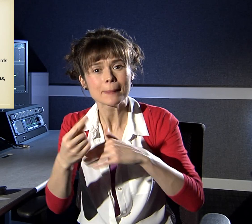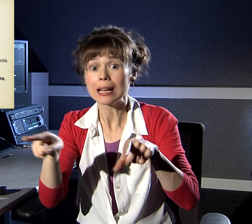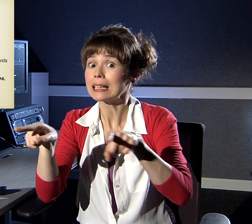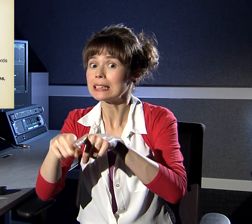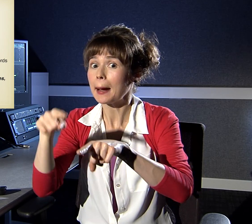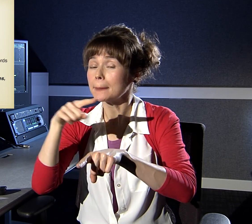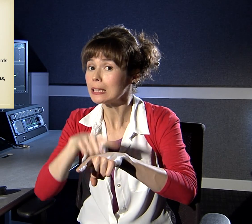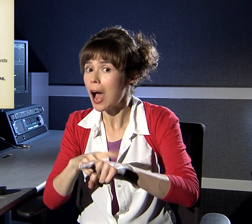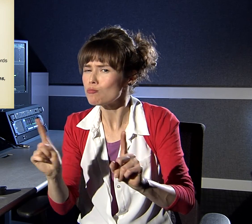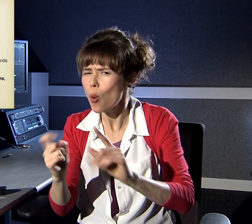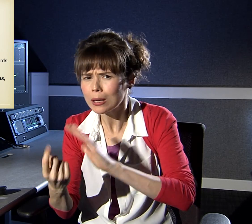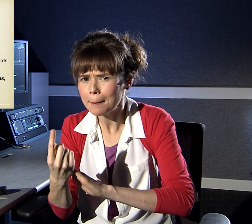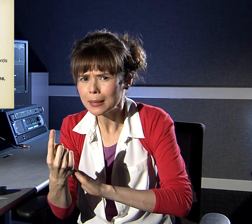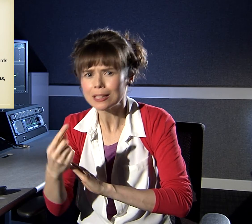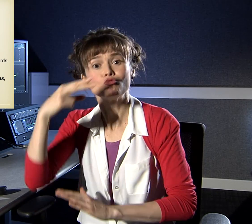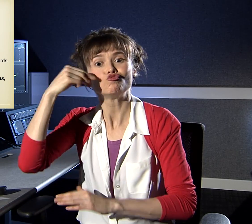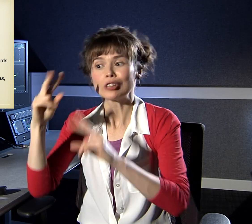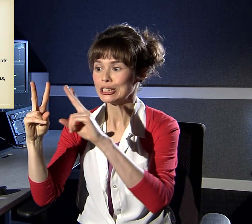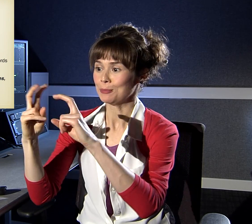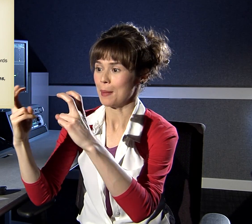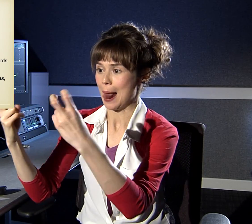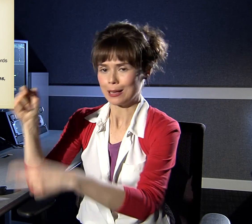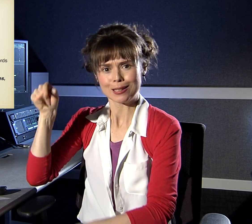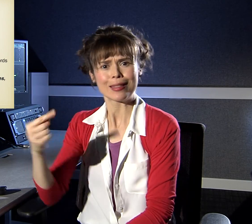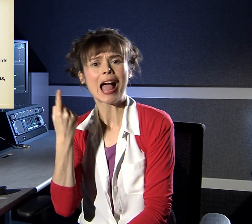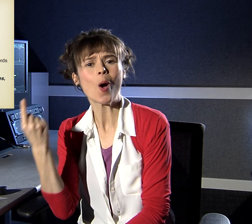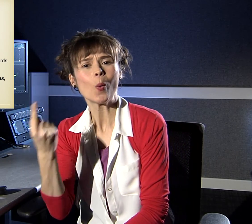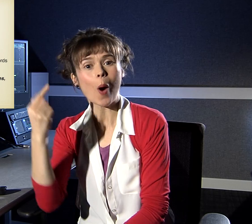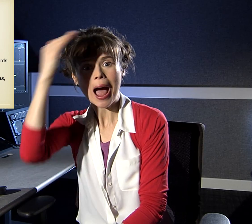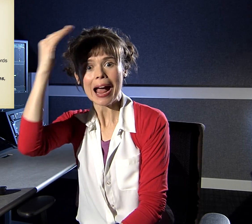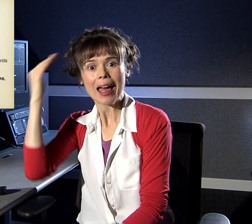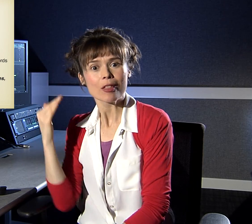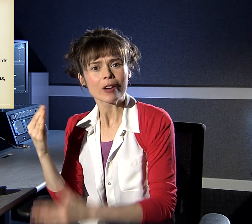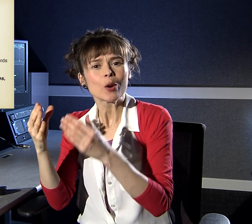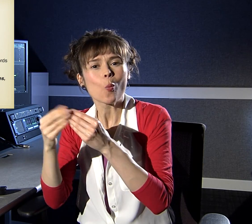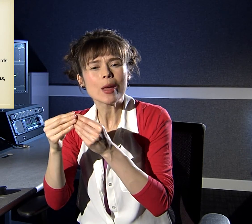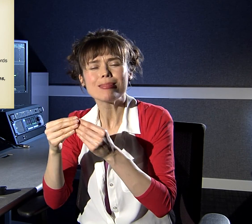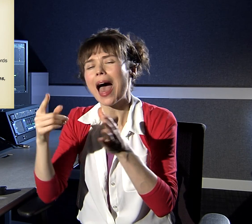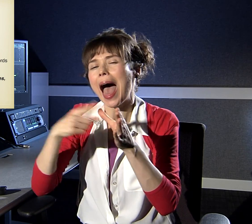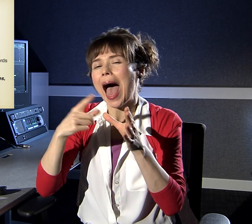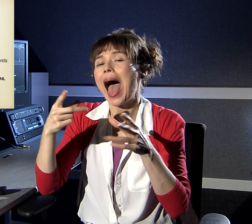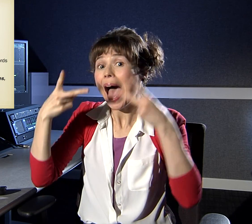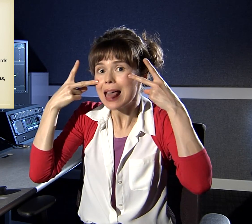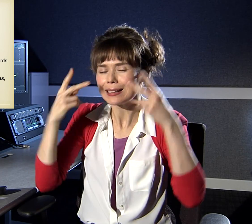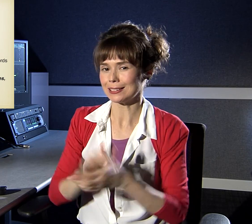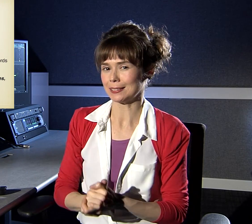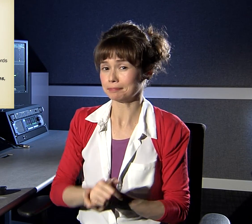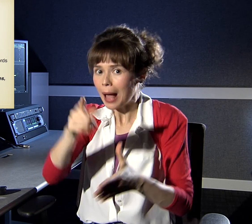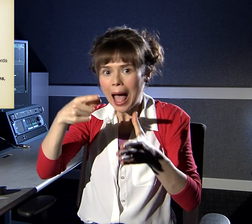So as the battle is raging, over at the French palace, we find Princess